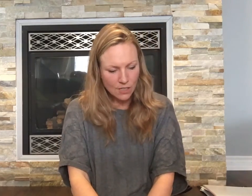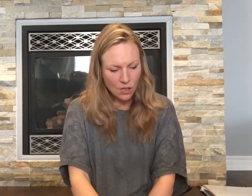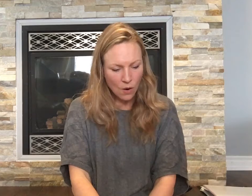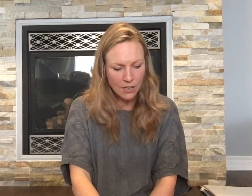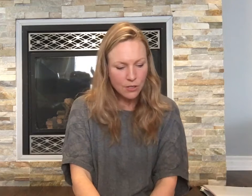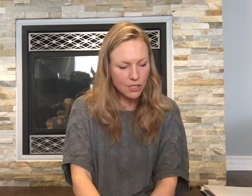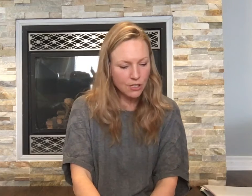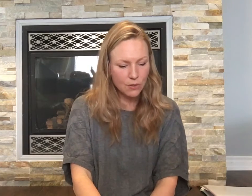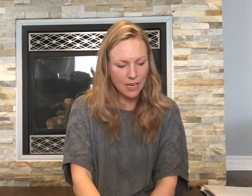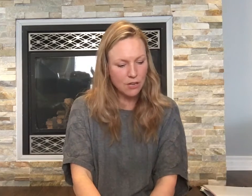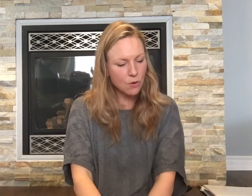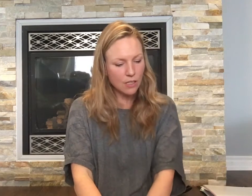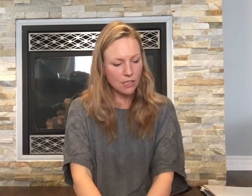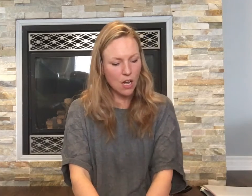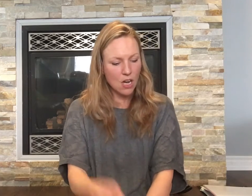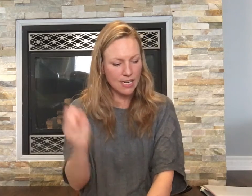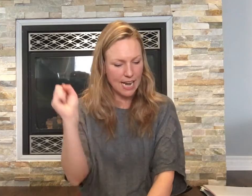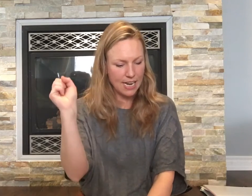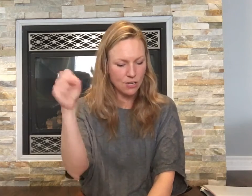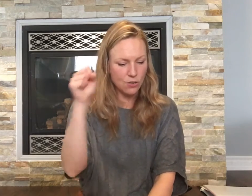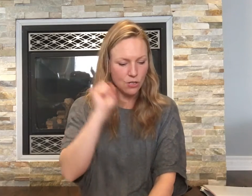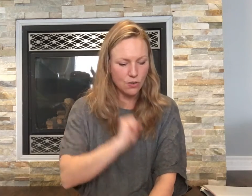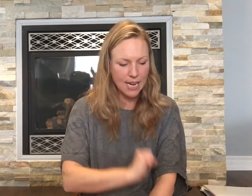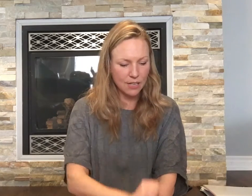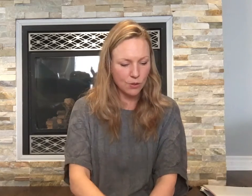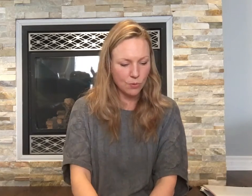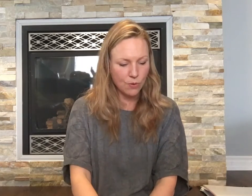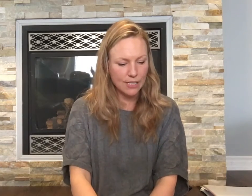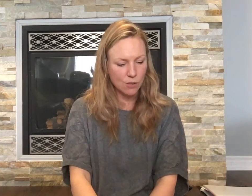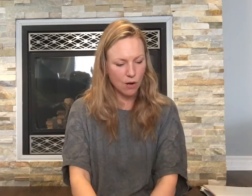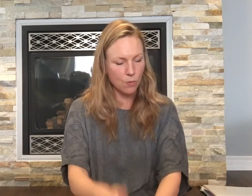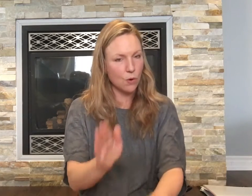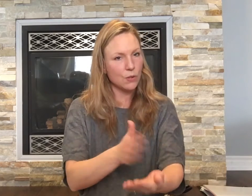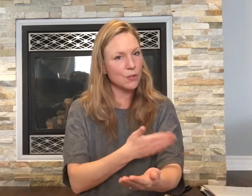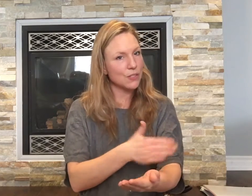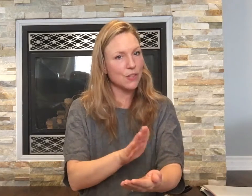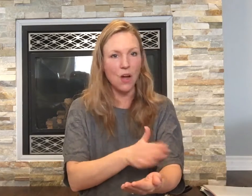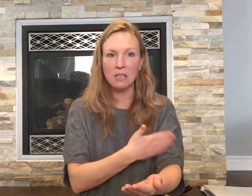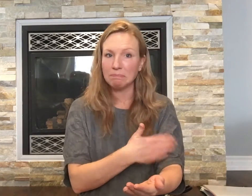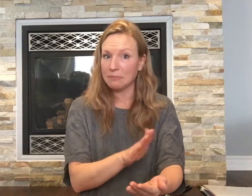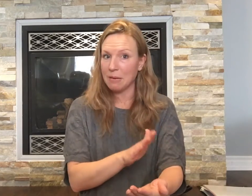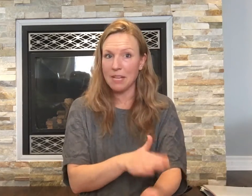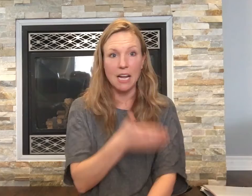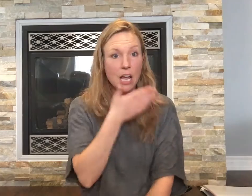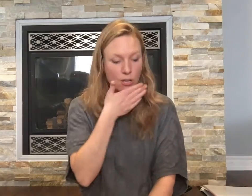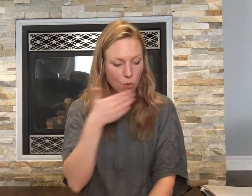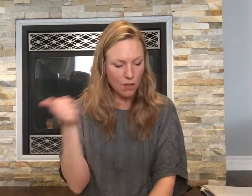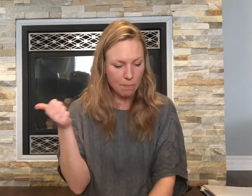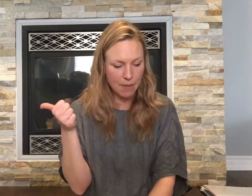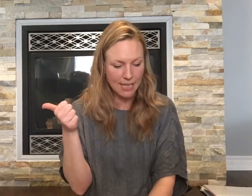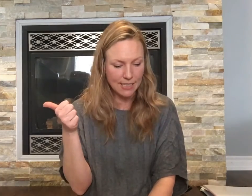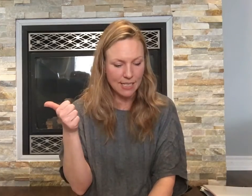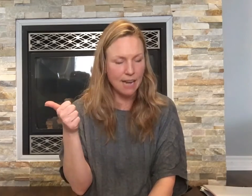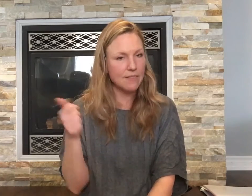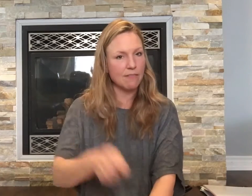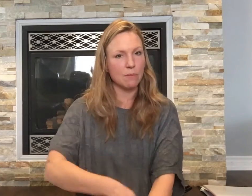So I knew you could do it. I knew all along. Yeah, I knew you'd get through it. So I wrote you the song. Same thing. You are the best. I've never been